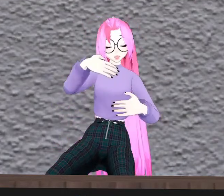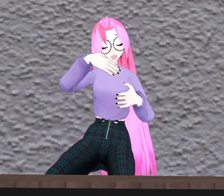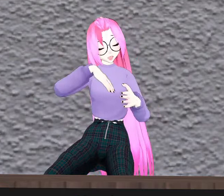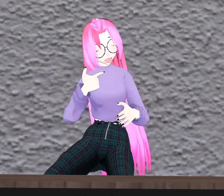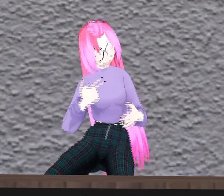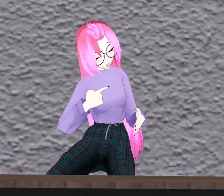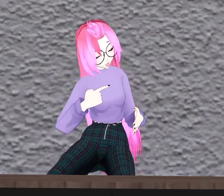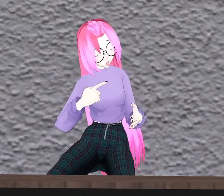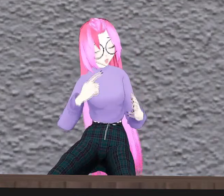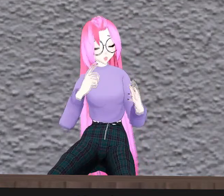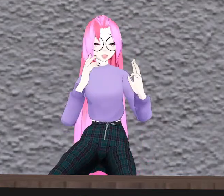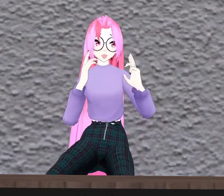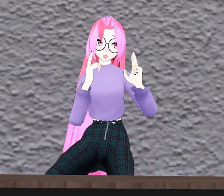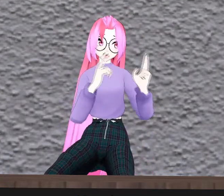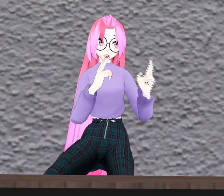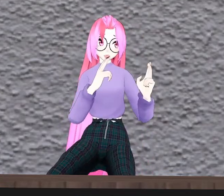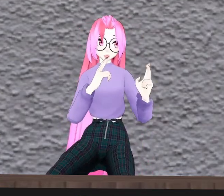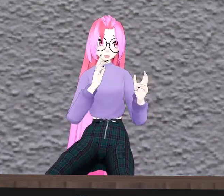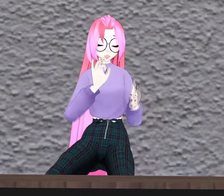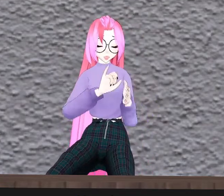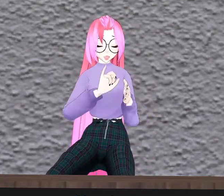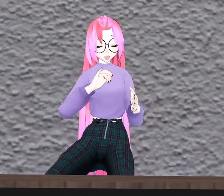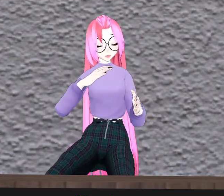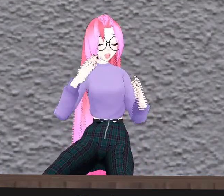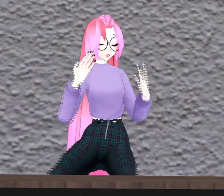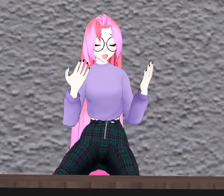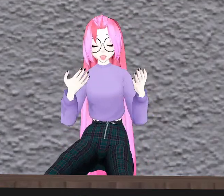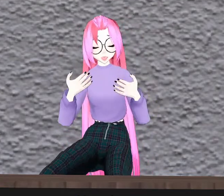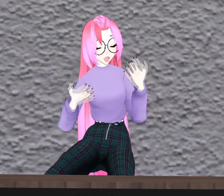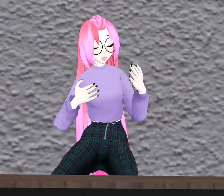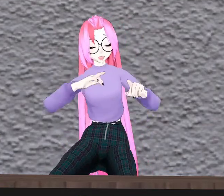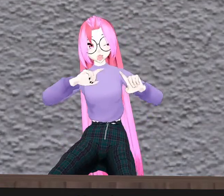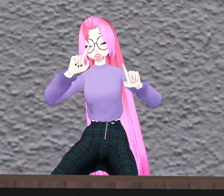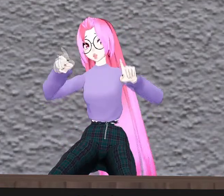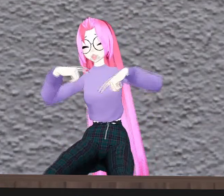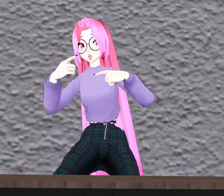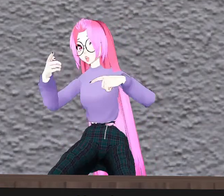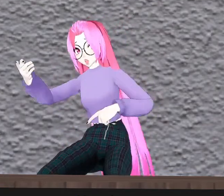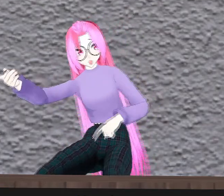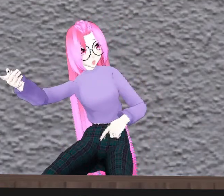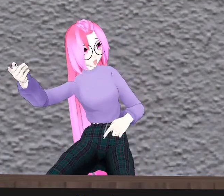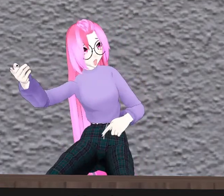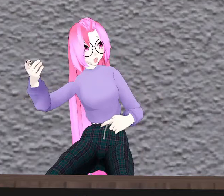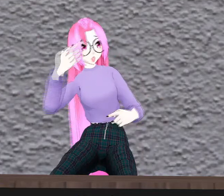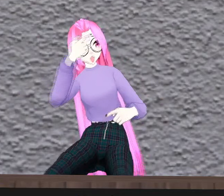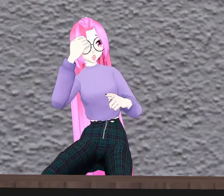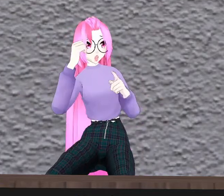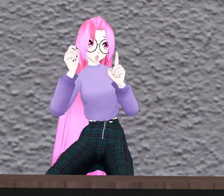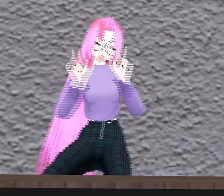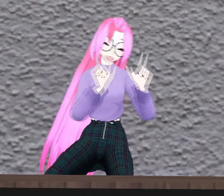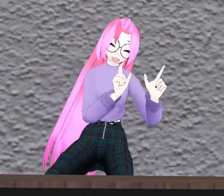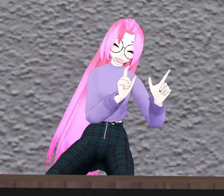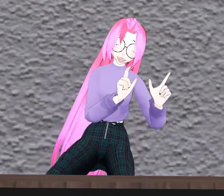that includes me. You know, respect that I might sign something differently than Crow does because I live on the West